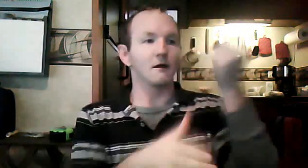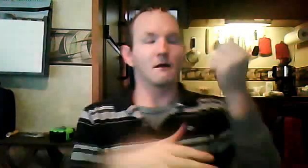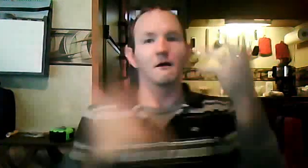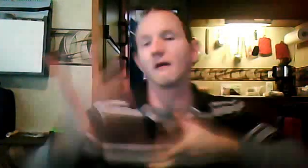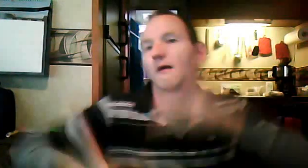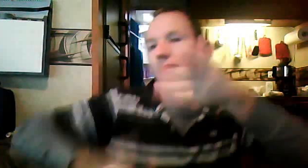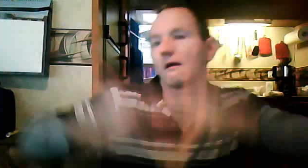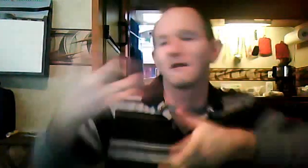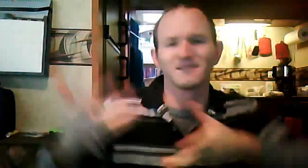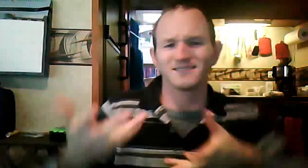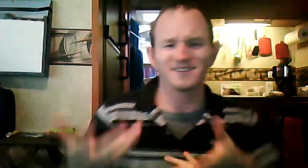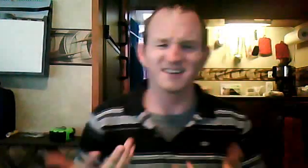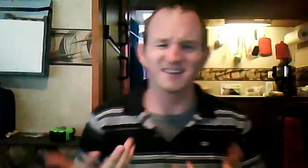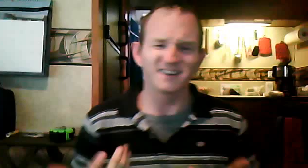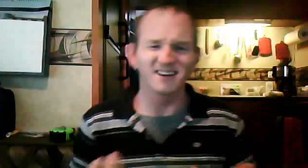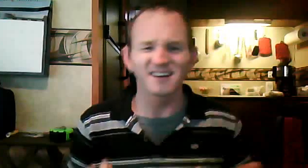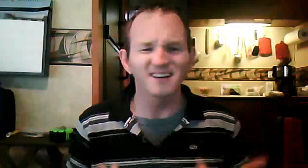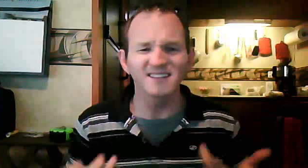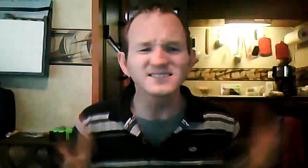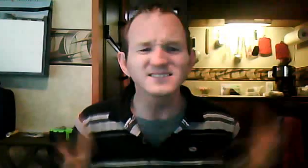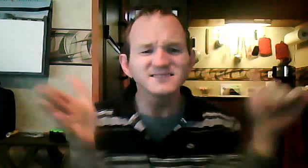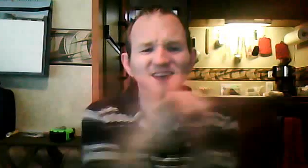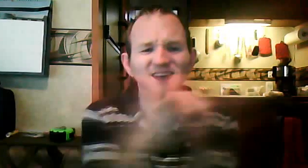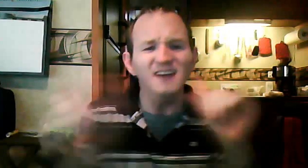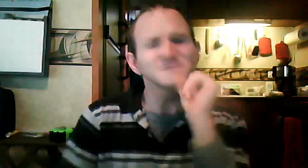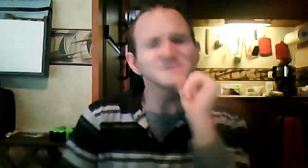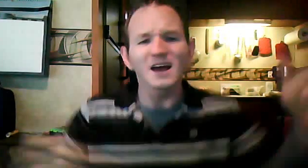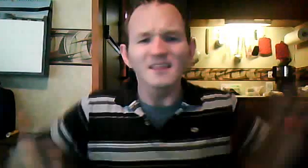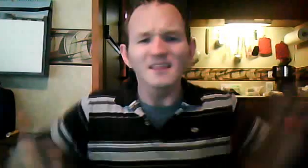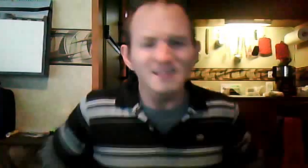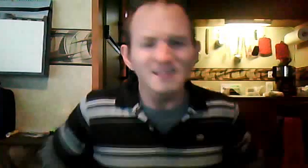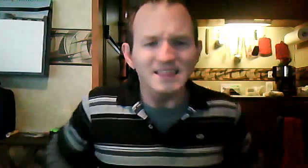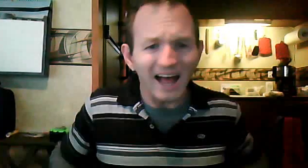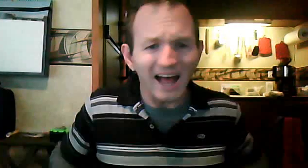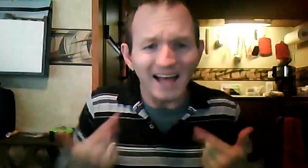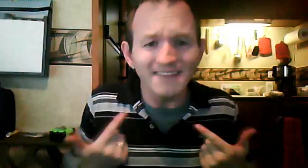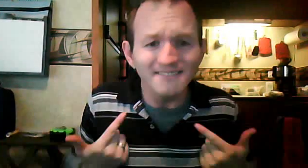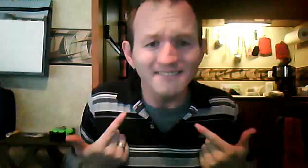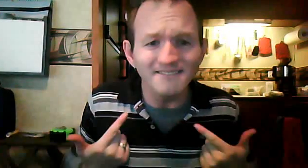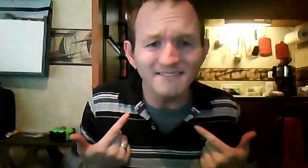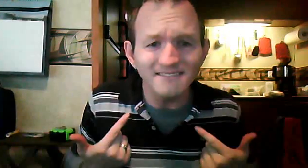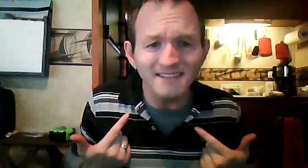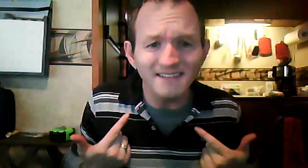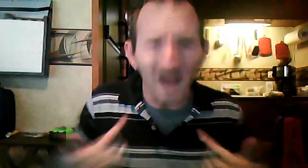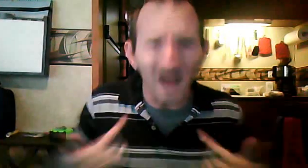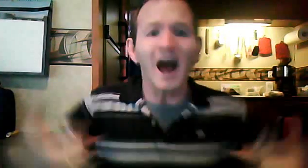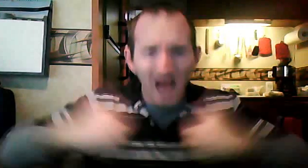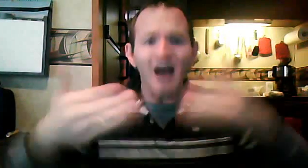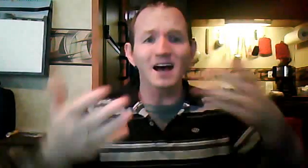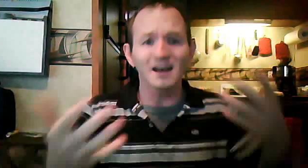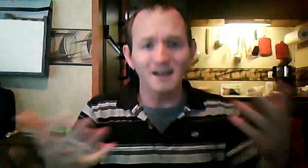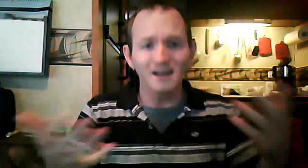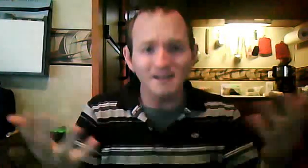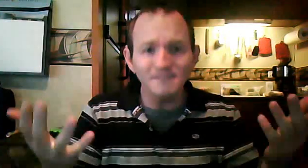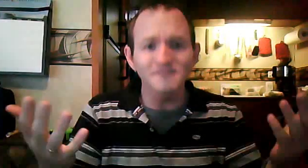so there was simply no warning no way to prepare for what happened next april 26 2000. got a call